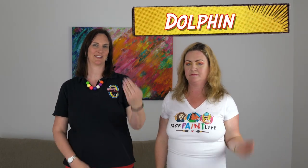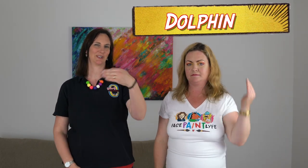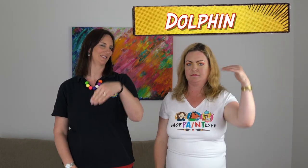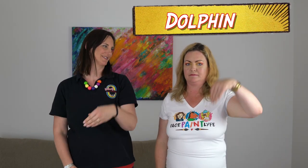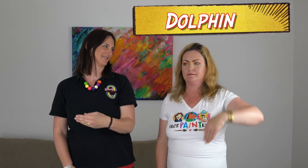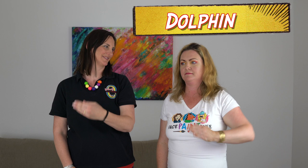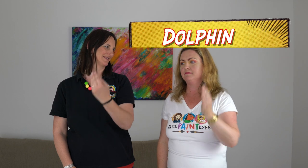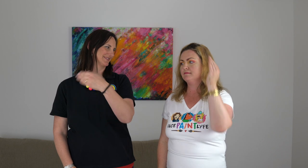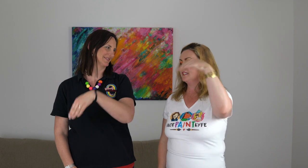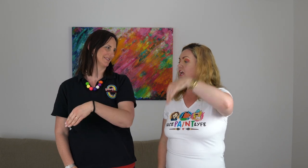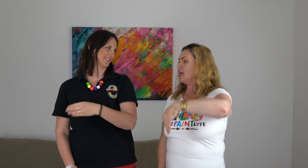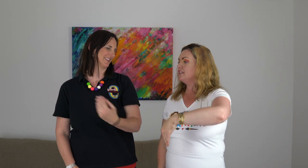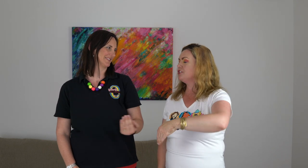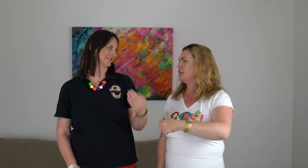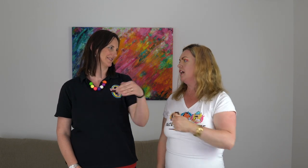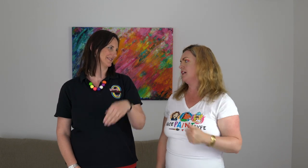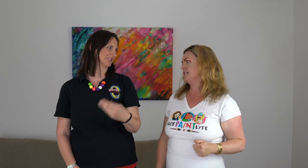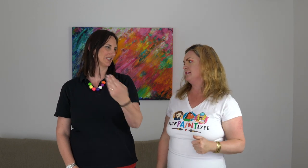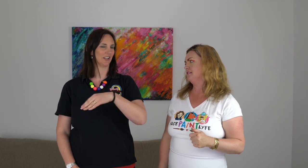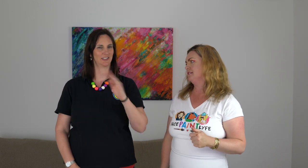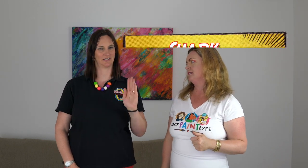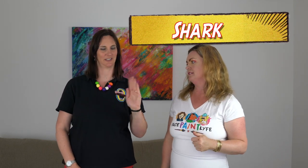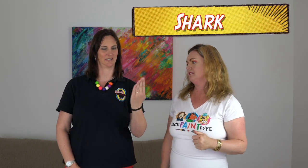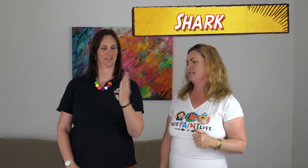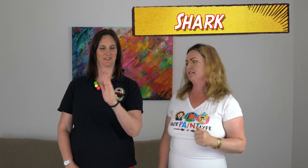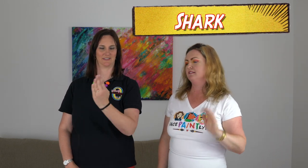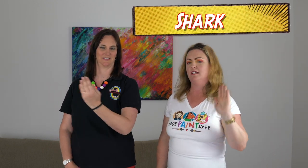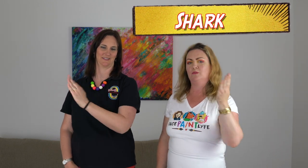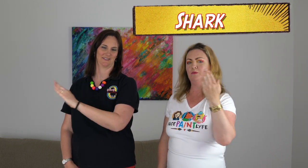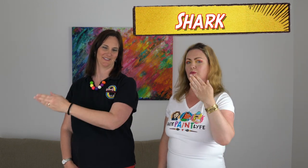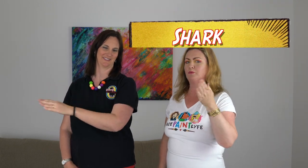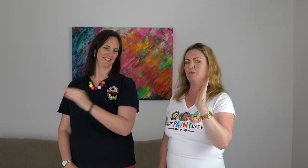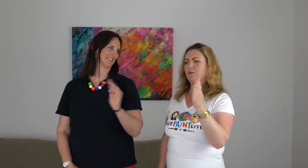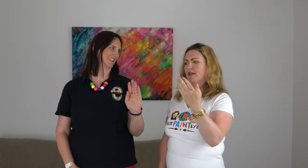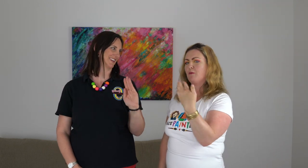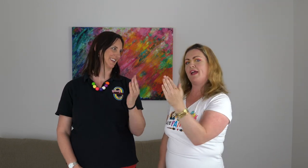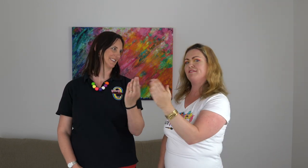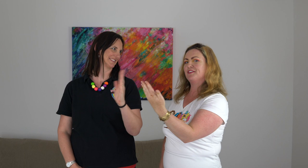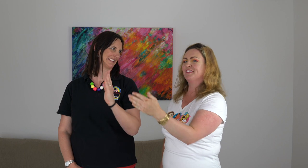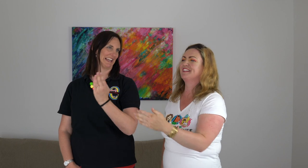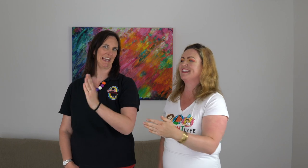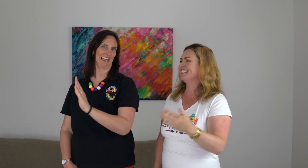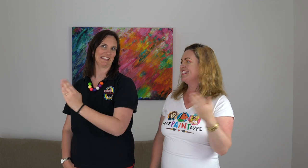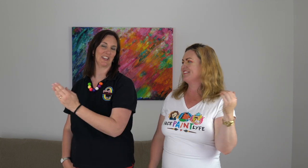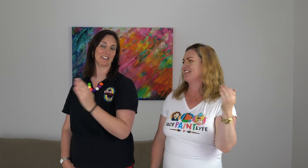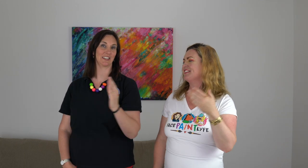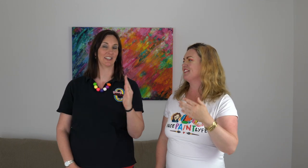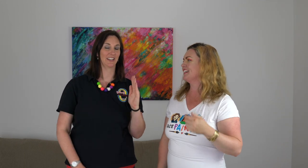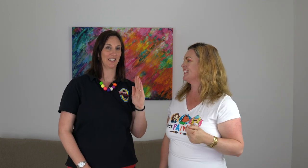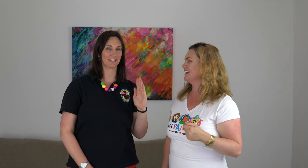one. Yeah. And shark. Shark is this. Ooh, like yeah. waving them. Yeah, it's like the water. It's yeah.